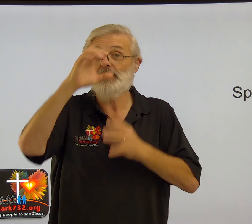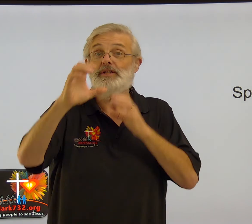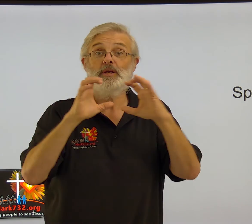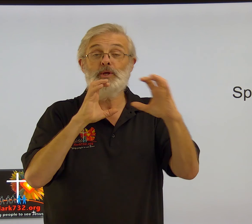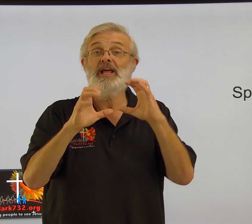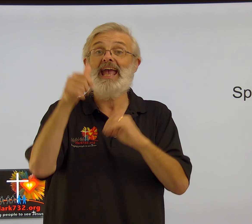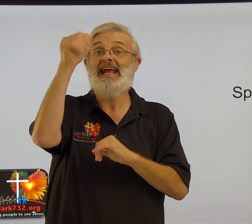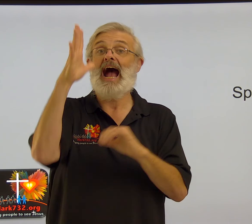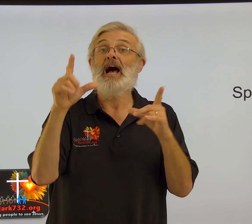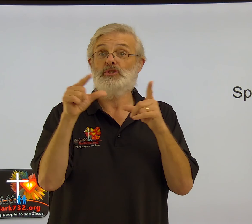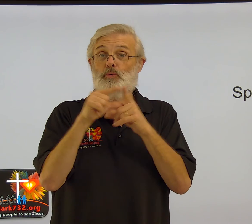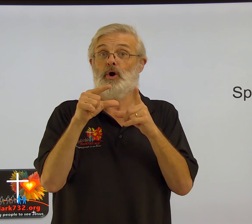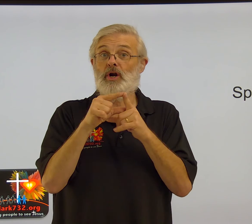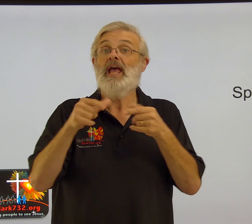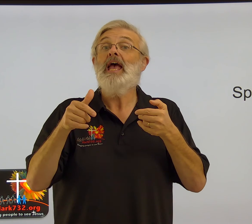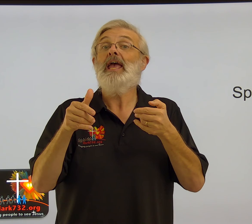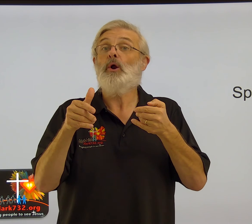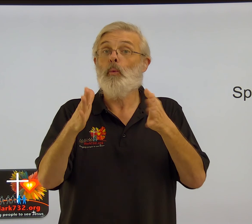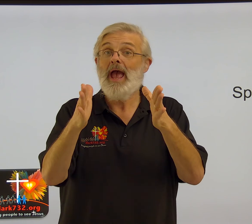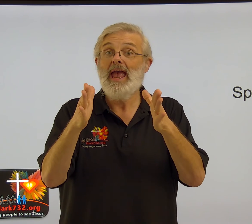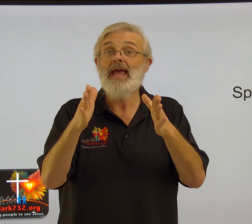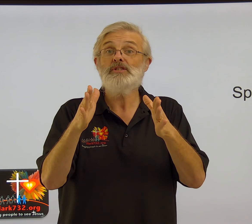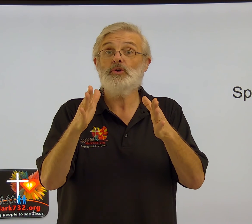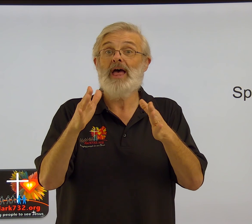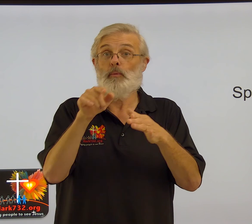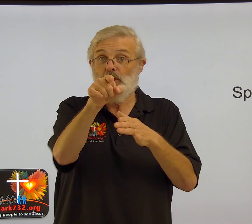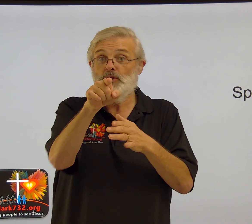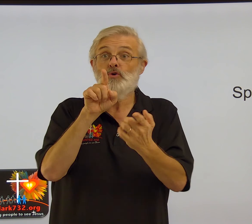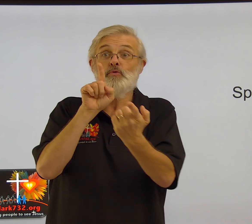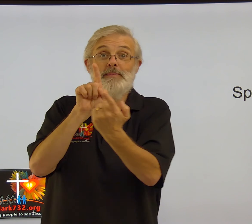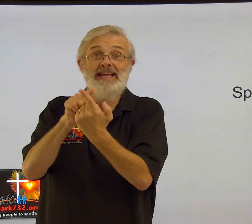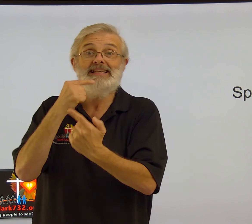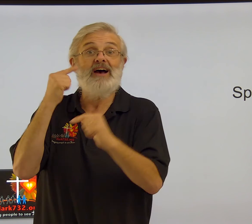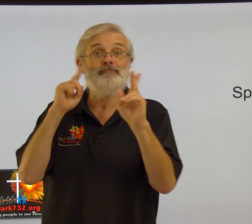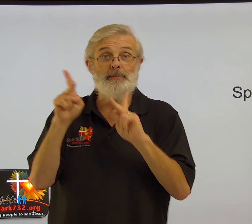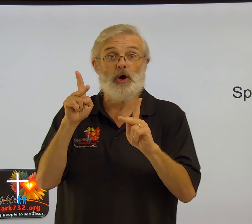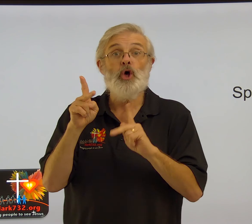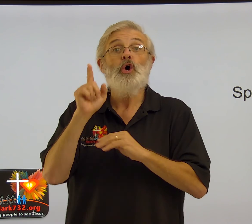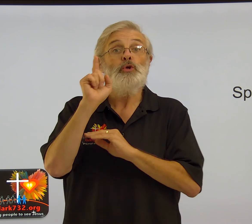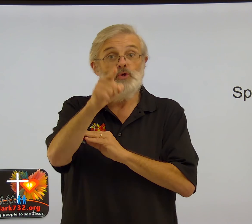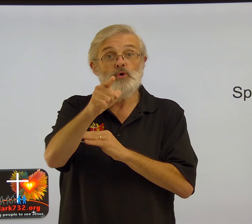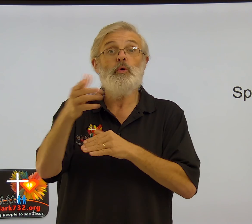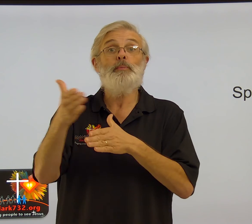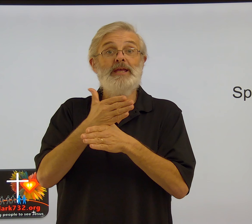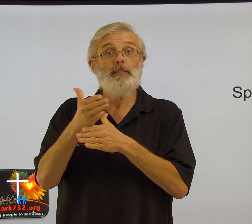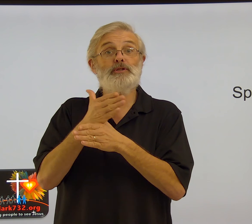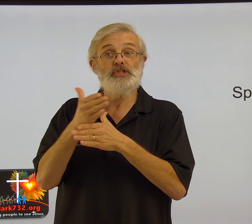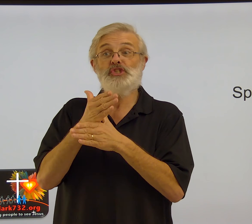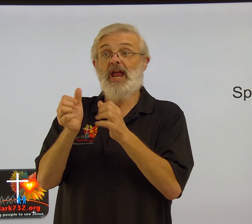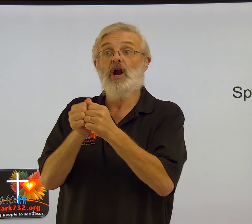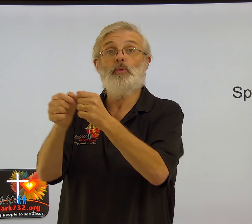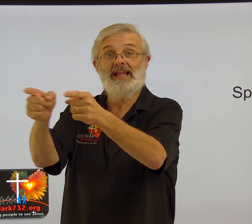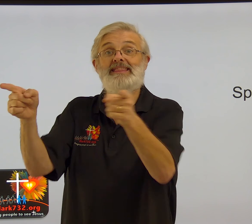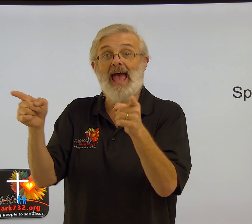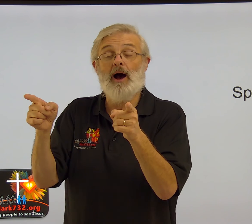communicate God's word in a way so that when you meet deaf people, you will be able to share with them